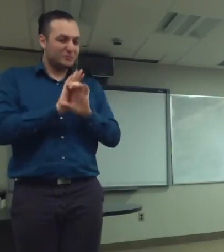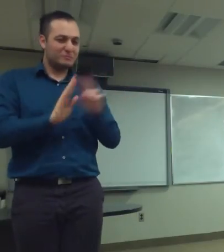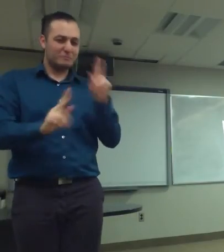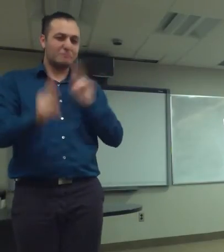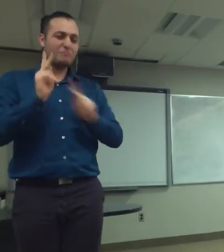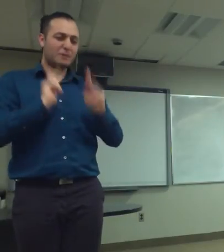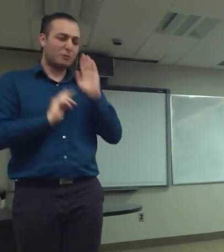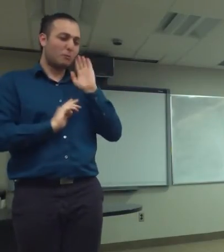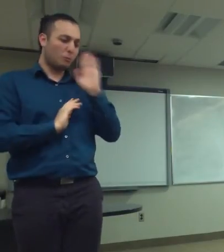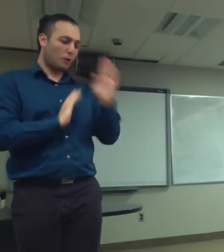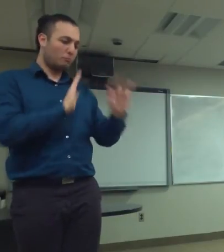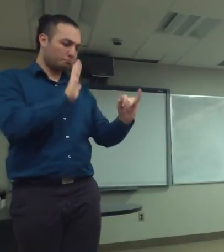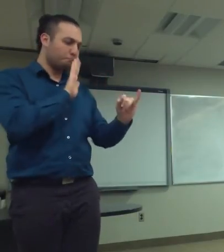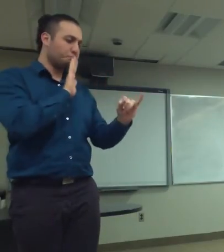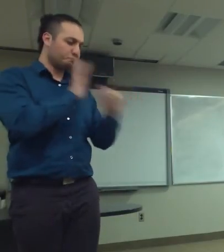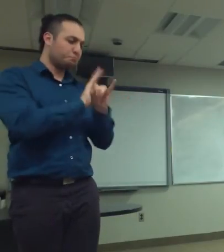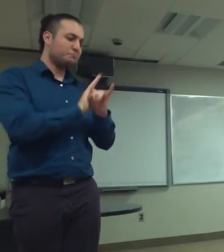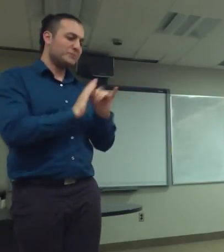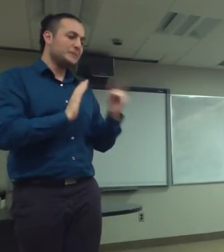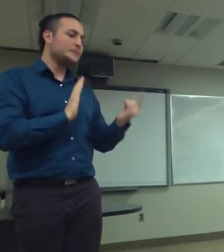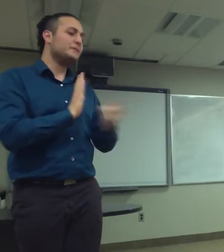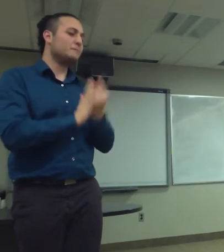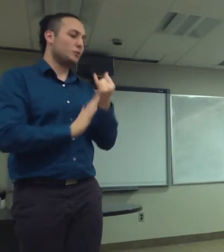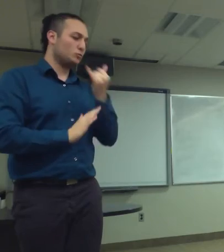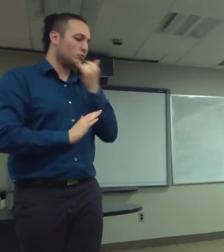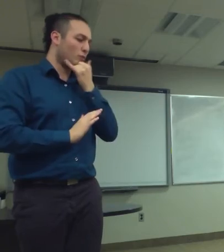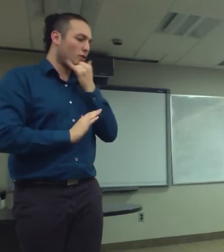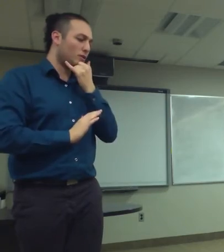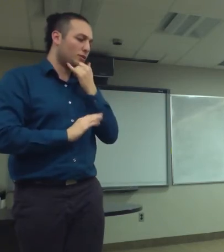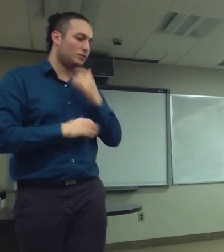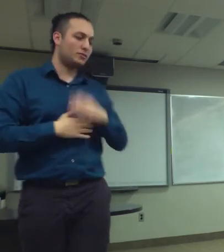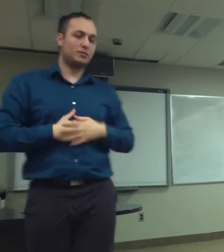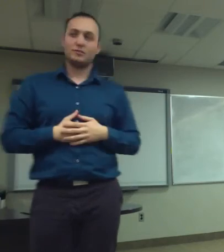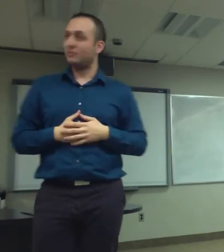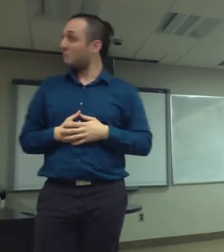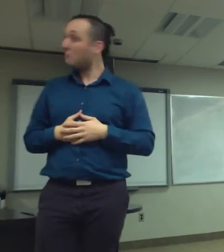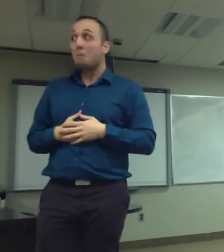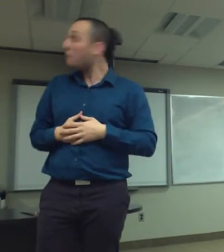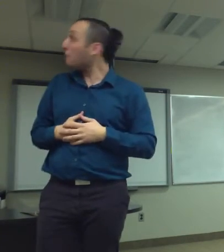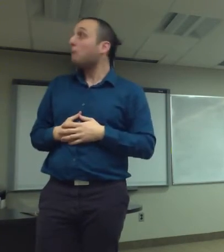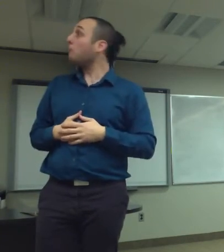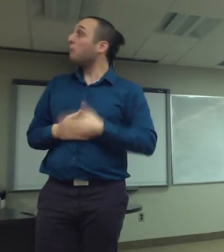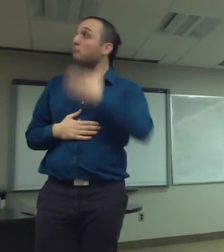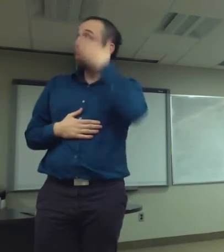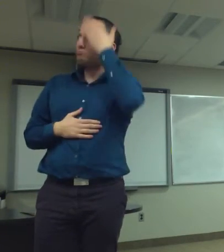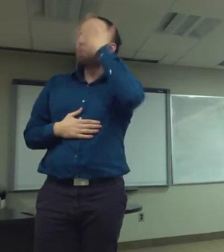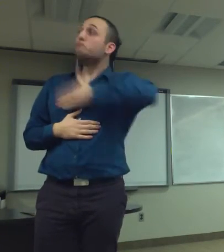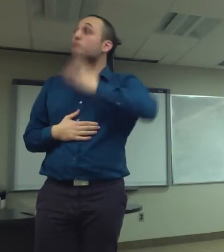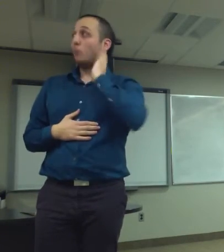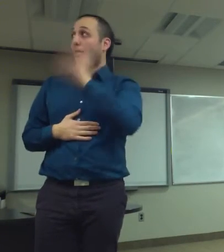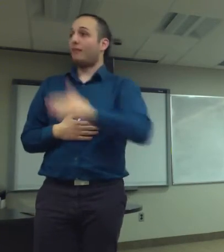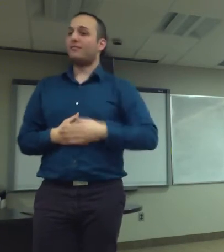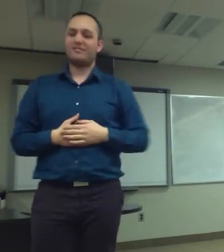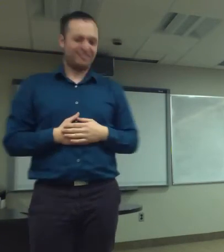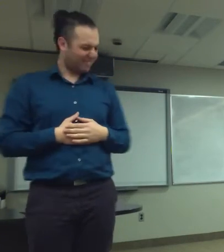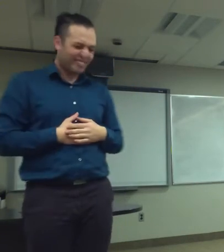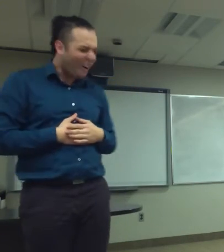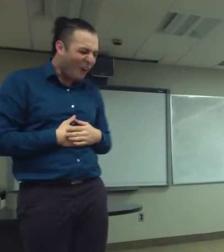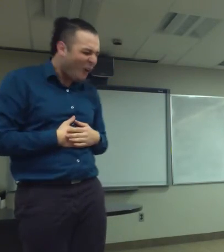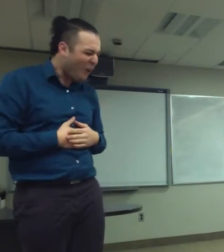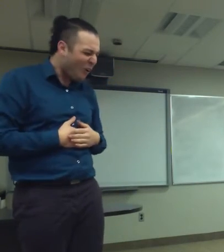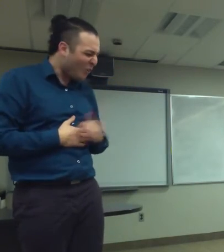wrong. No, they won't, said Bridget. Yes, they will, said her mother.